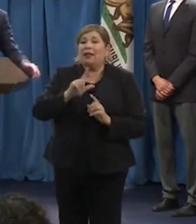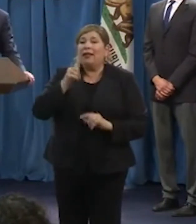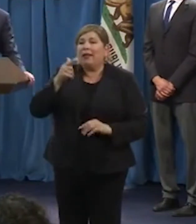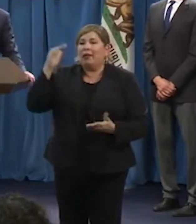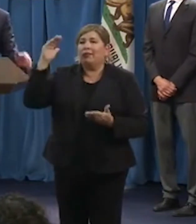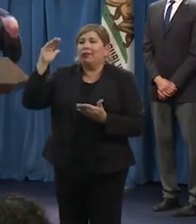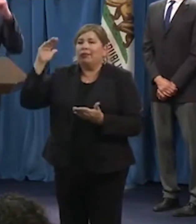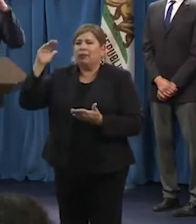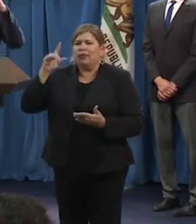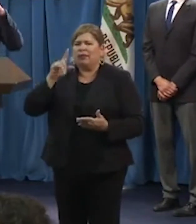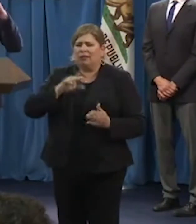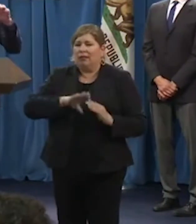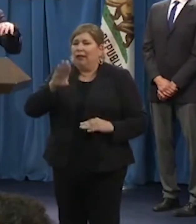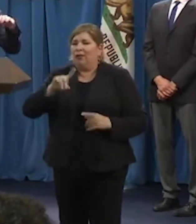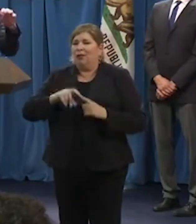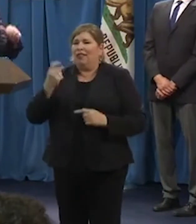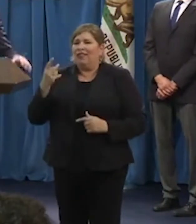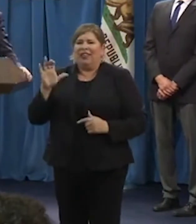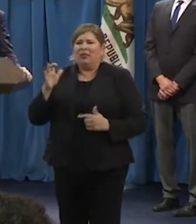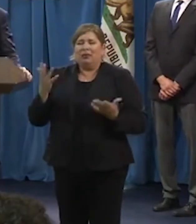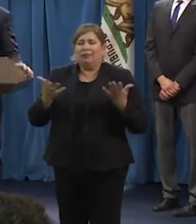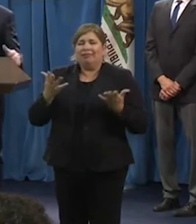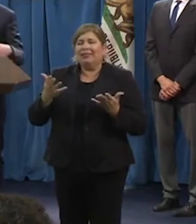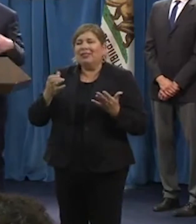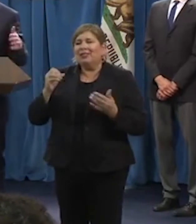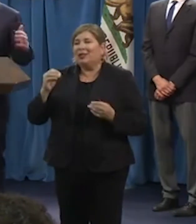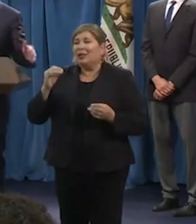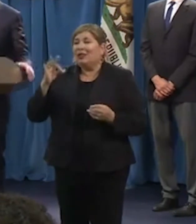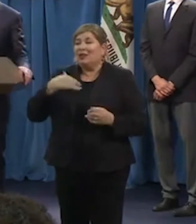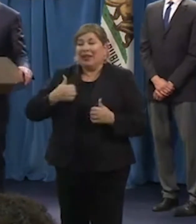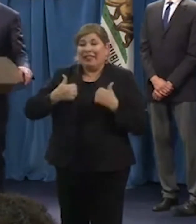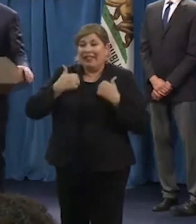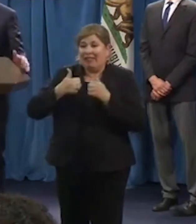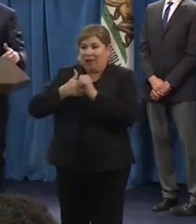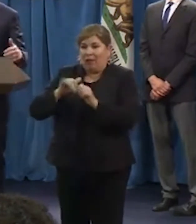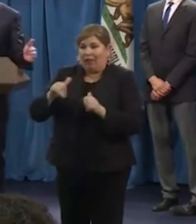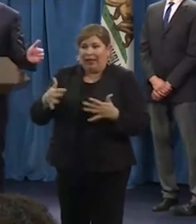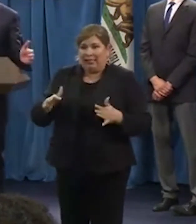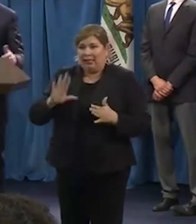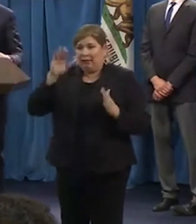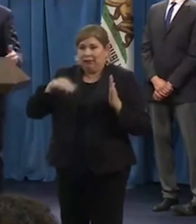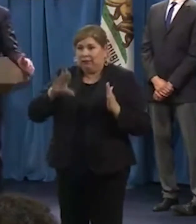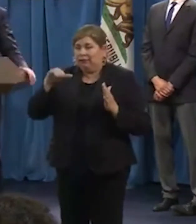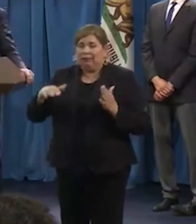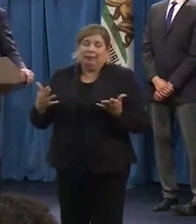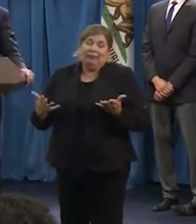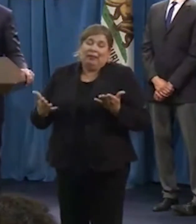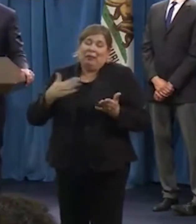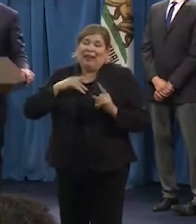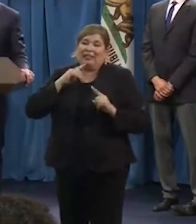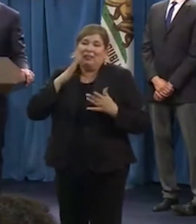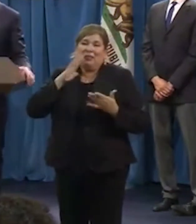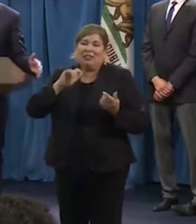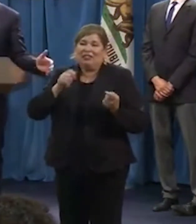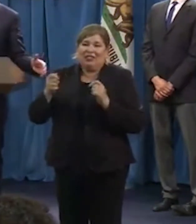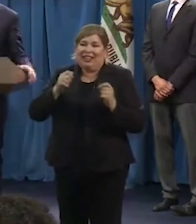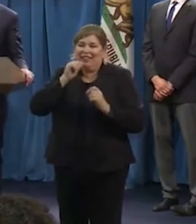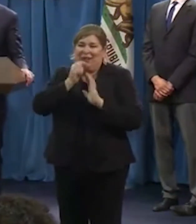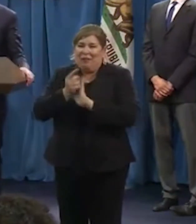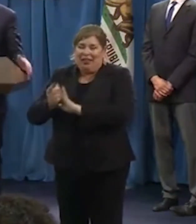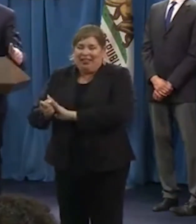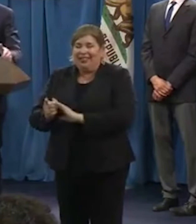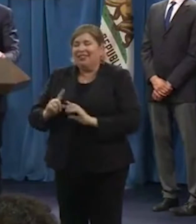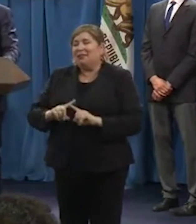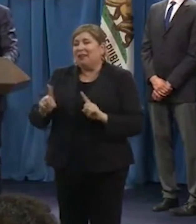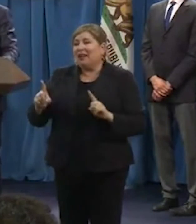down 1,100. So if we live in that moment of anxiety, then my answer may change moment to moment. But I can just say